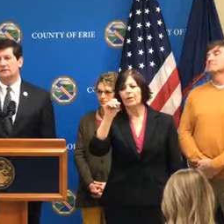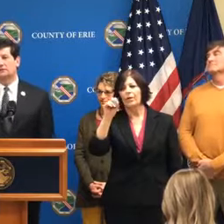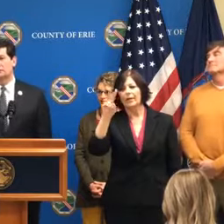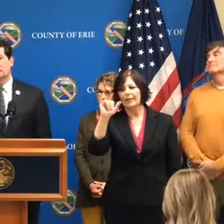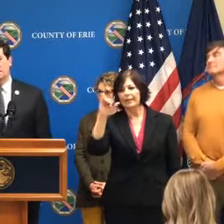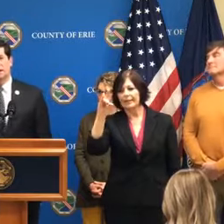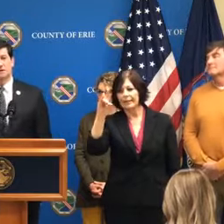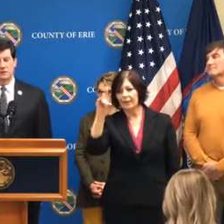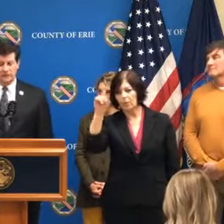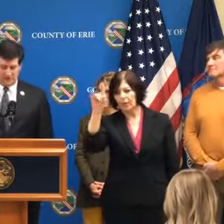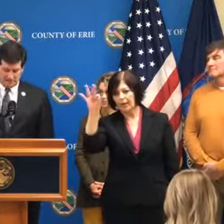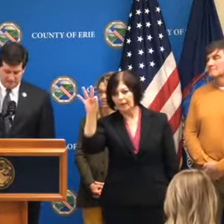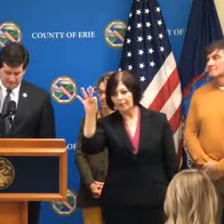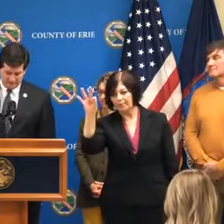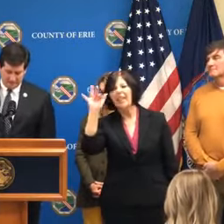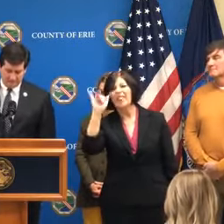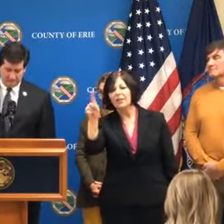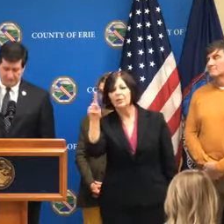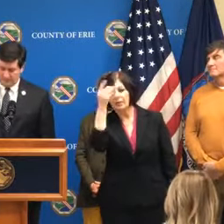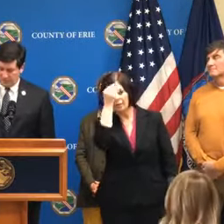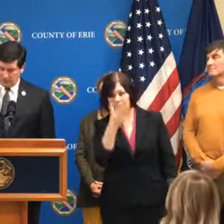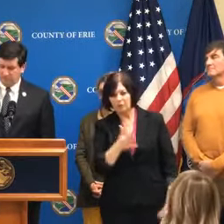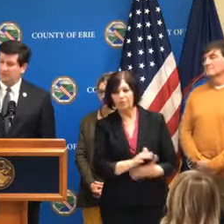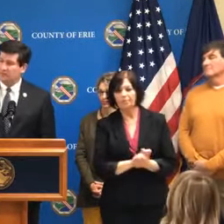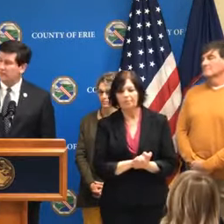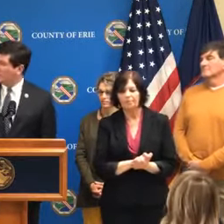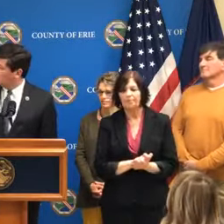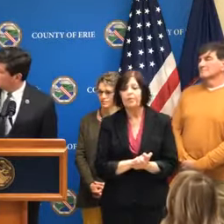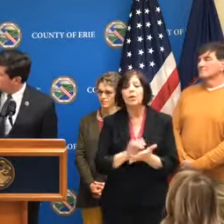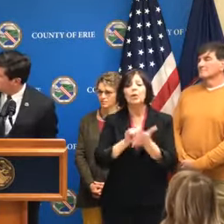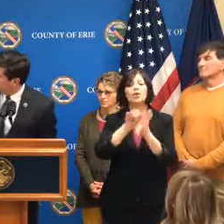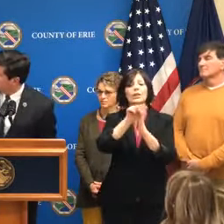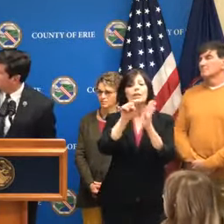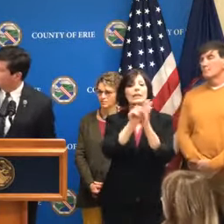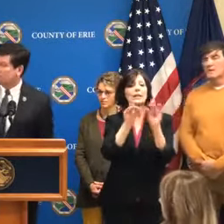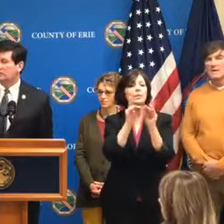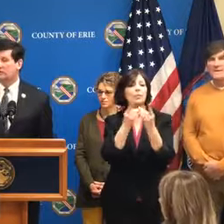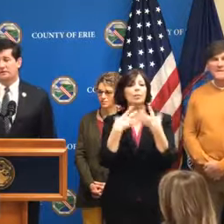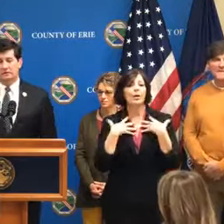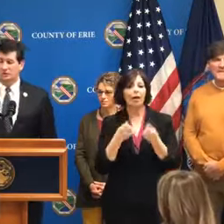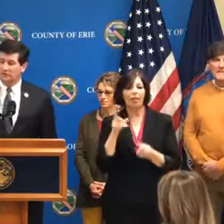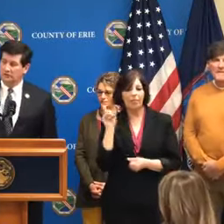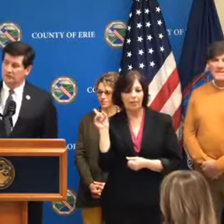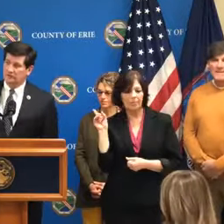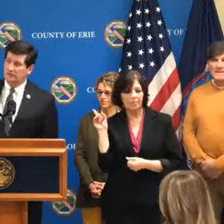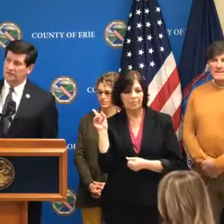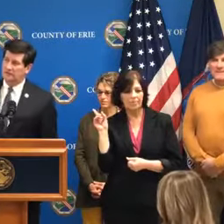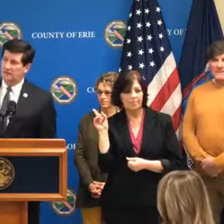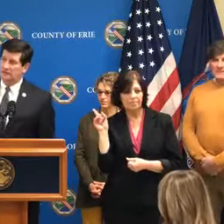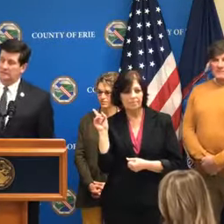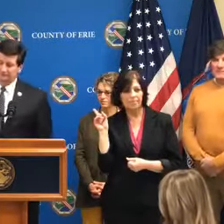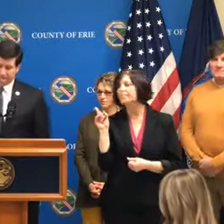www.erie.gov/COVID19, COVID-19. New York State Department of Health, the